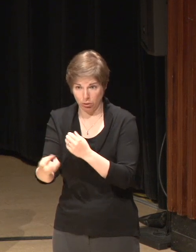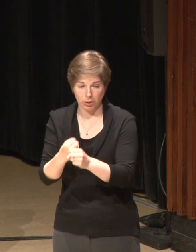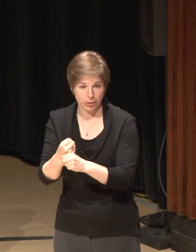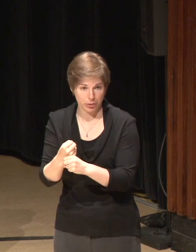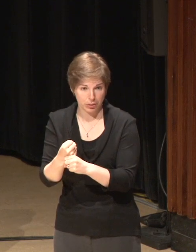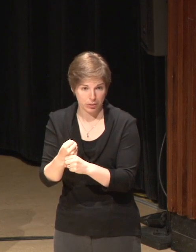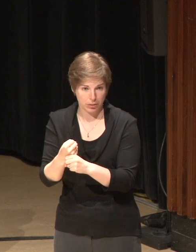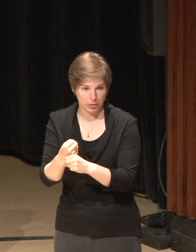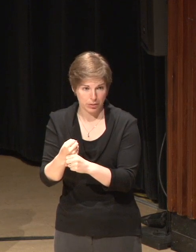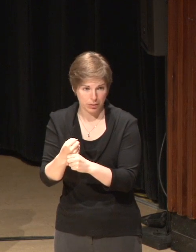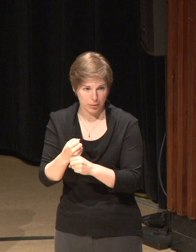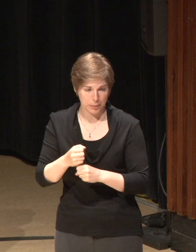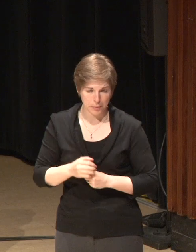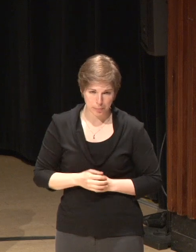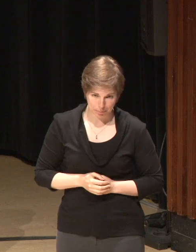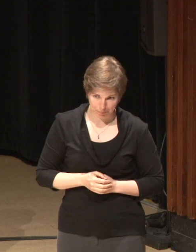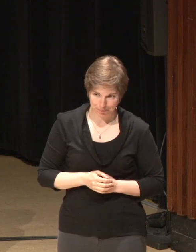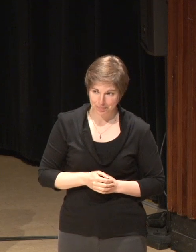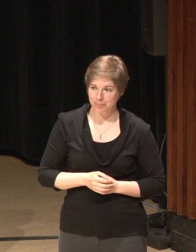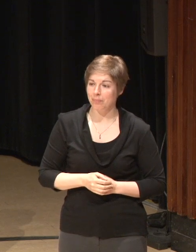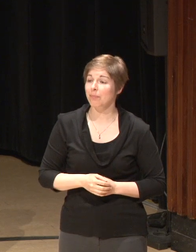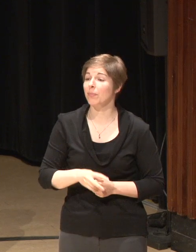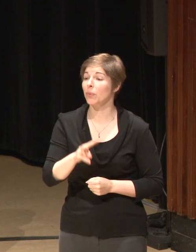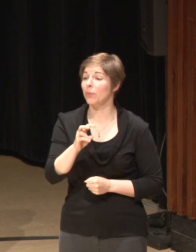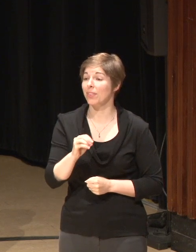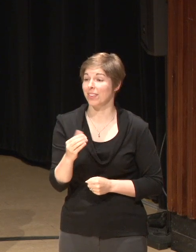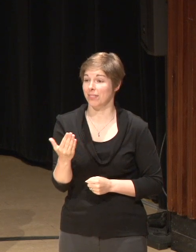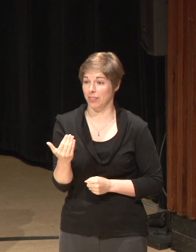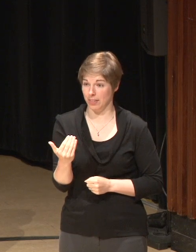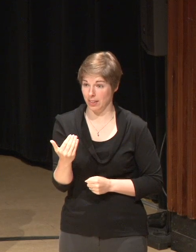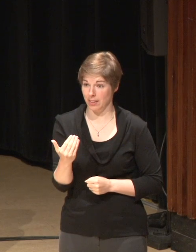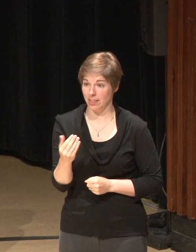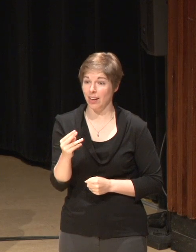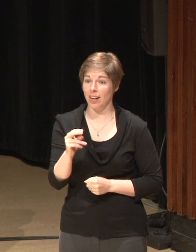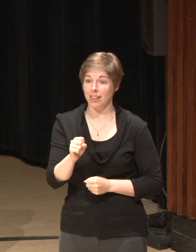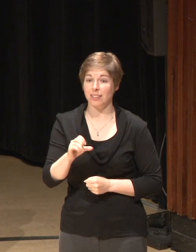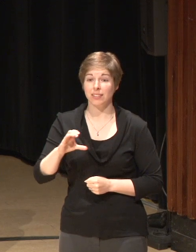So members of the 2015 NSCC